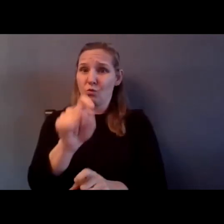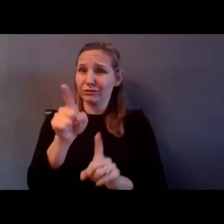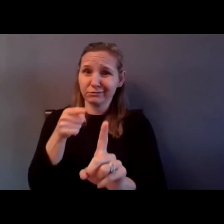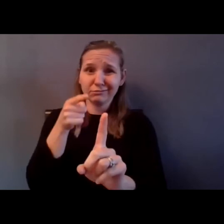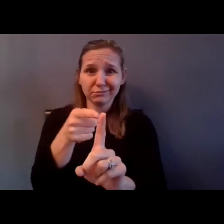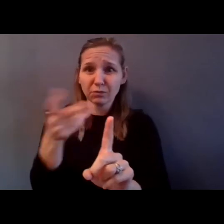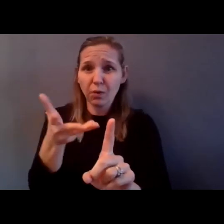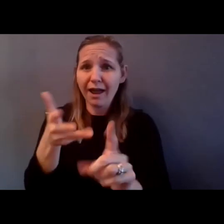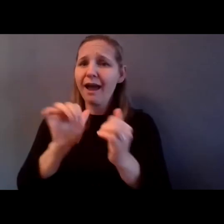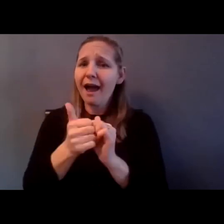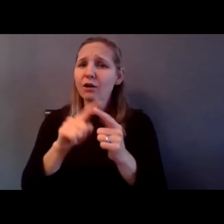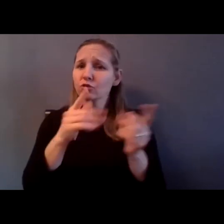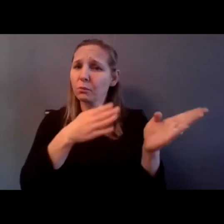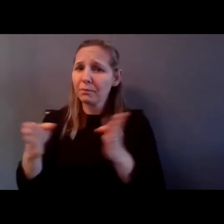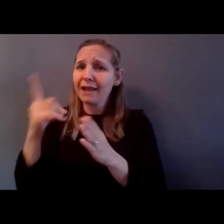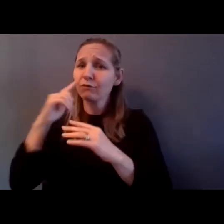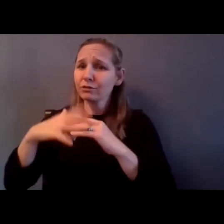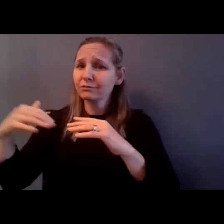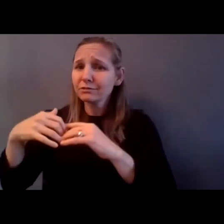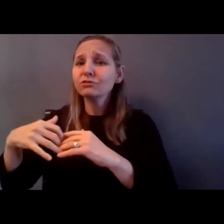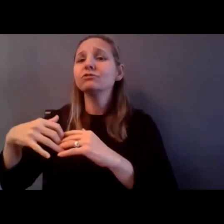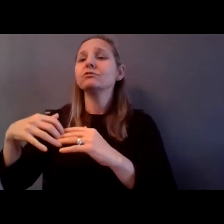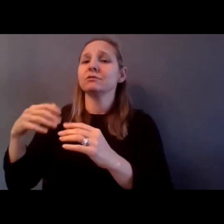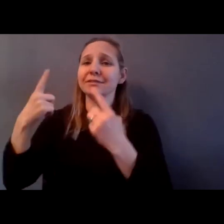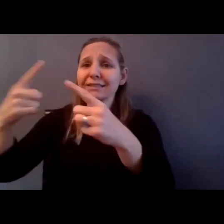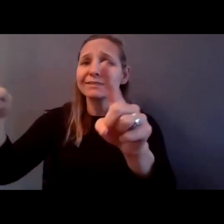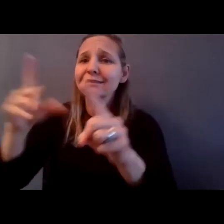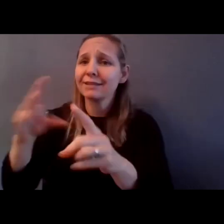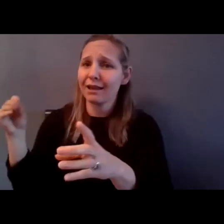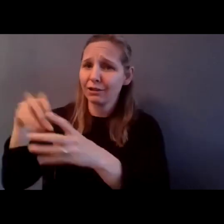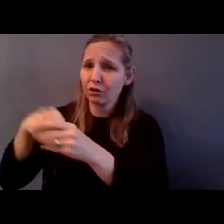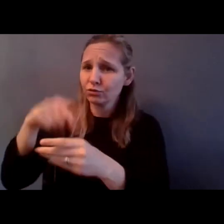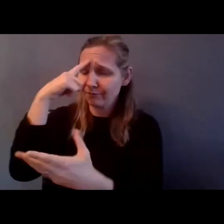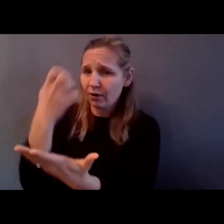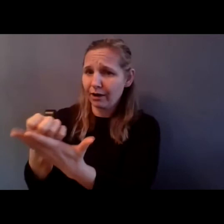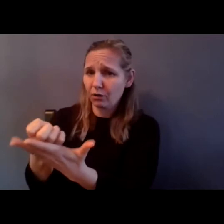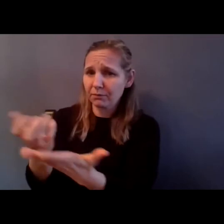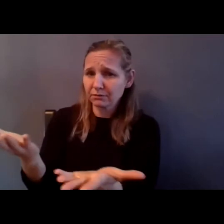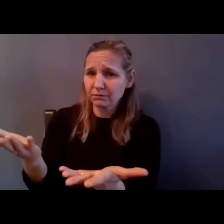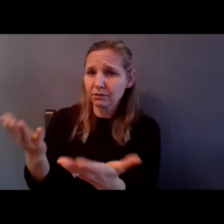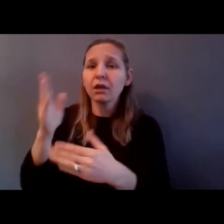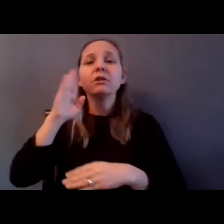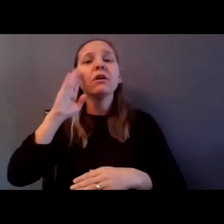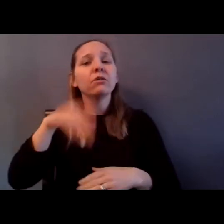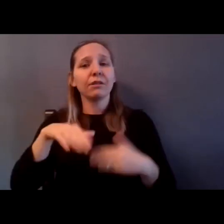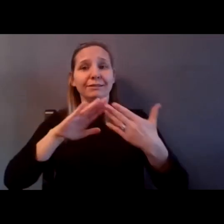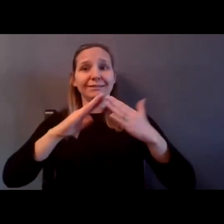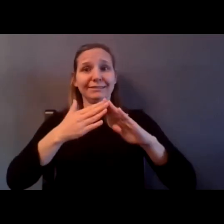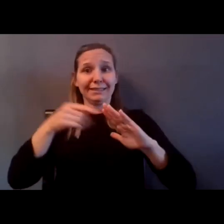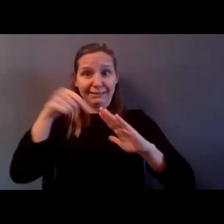for Indigenous economic success and inclusion? And while I note that the city itself has a